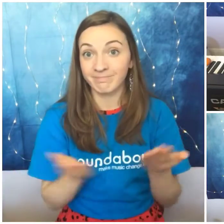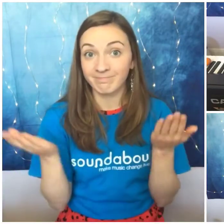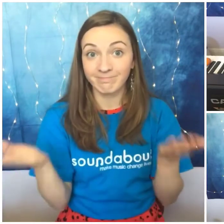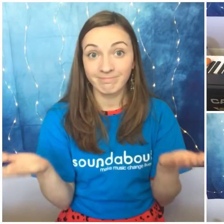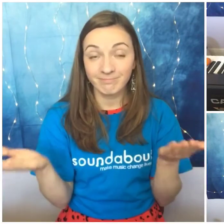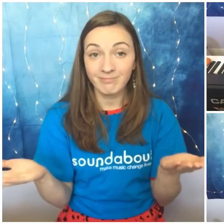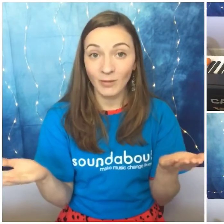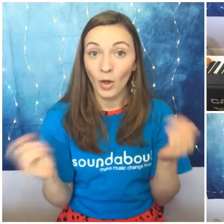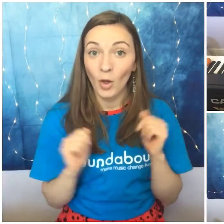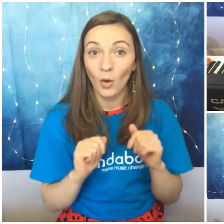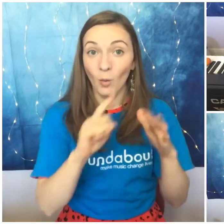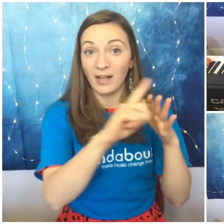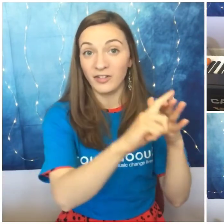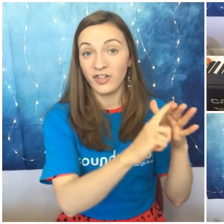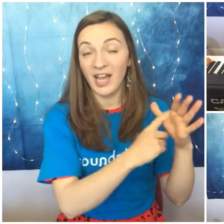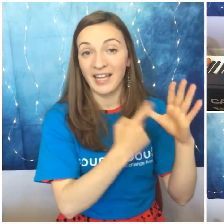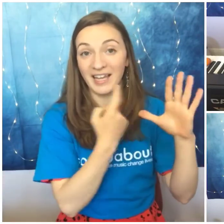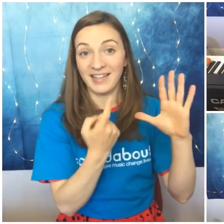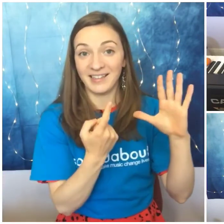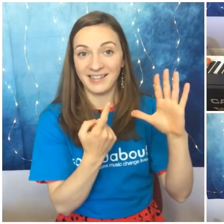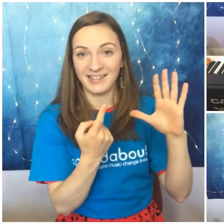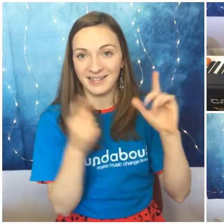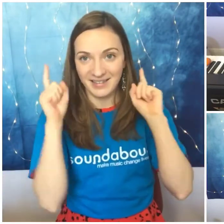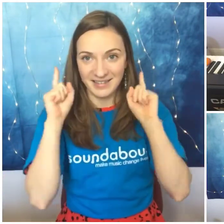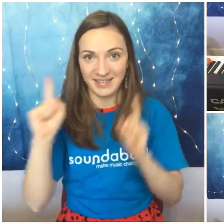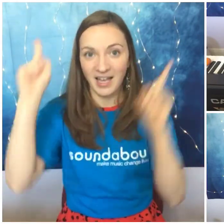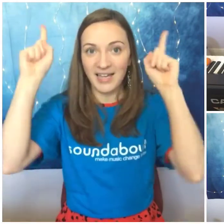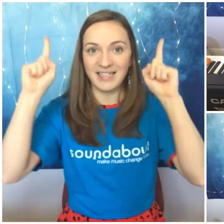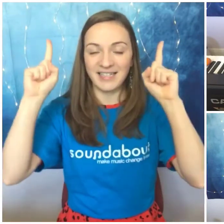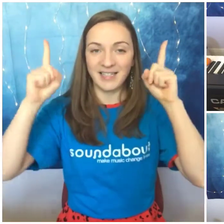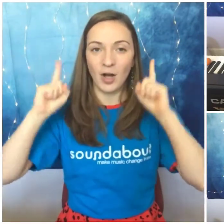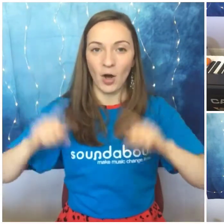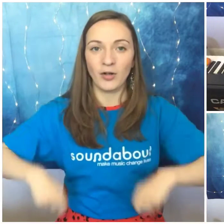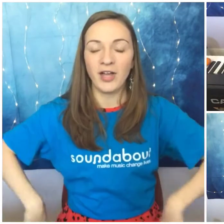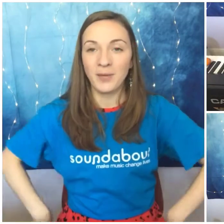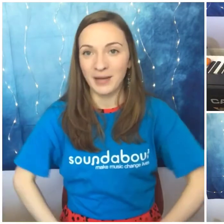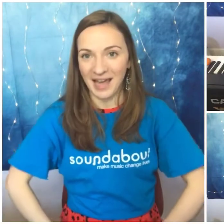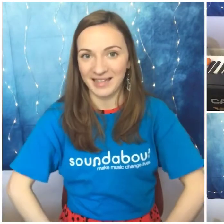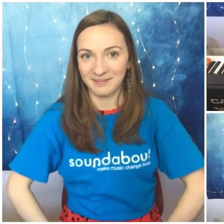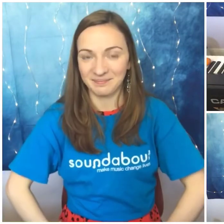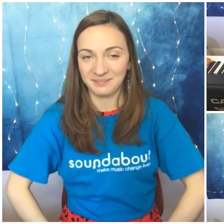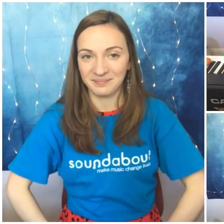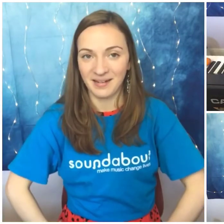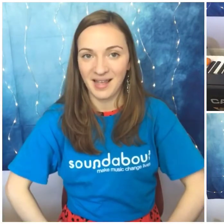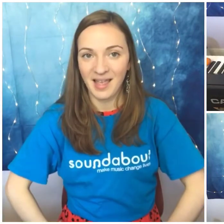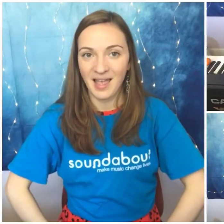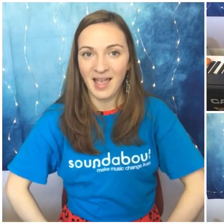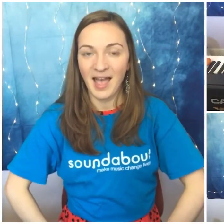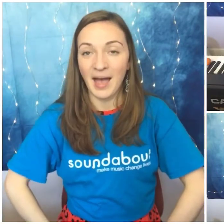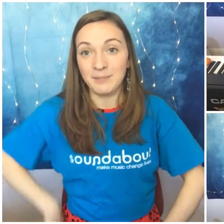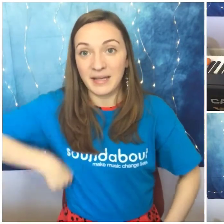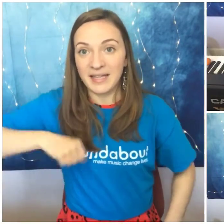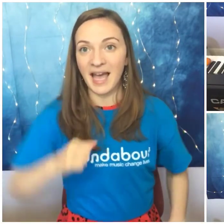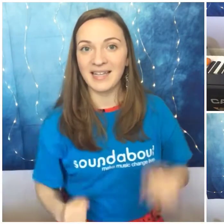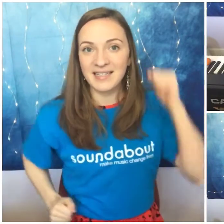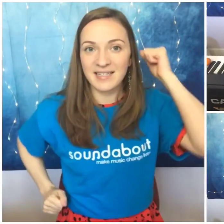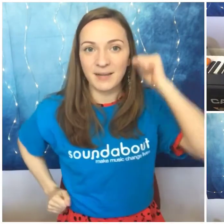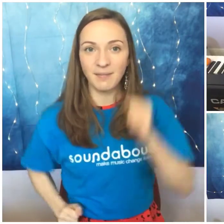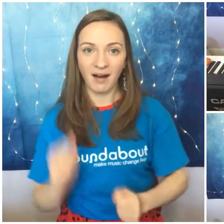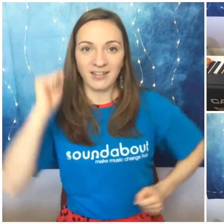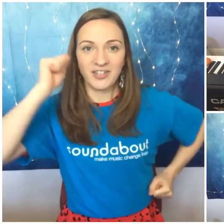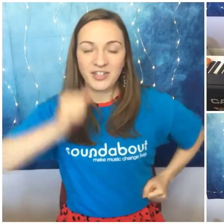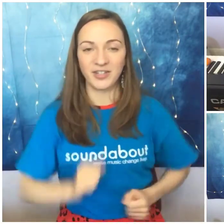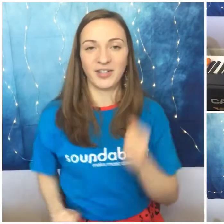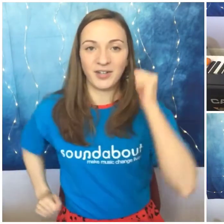charged? Well, Jackie decided on a plan and began